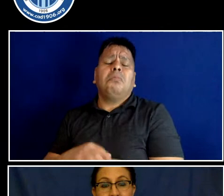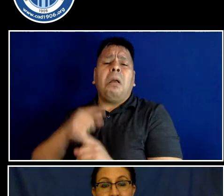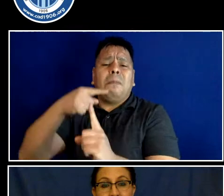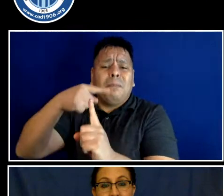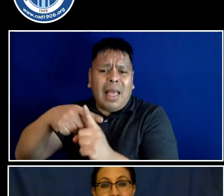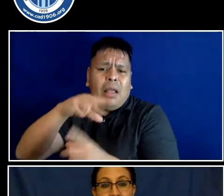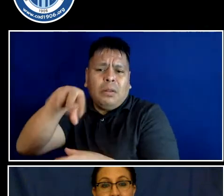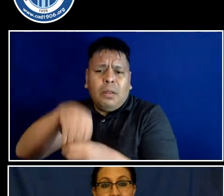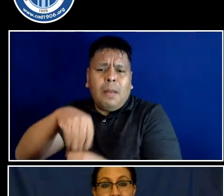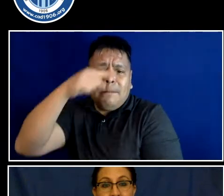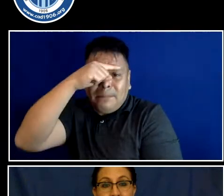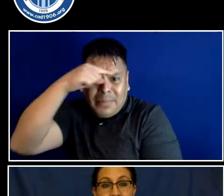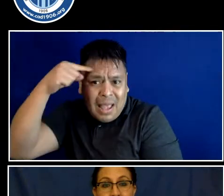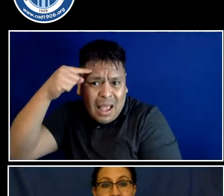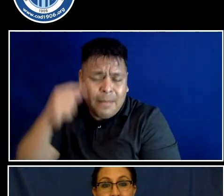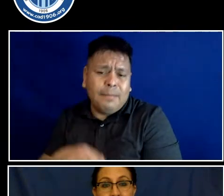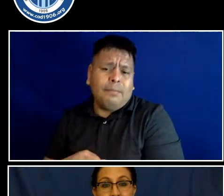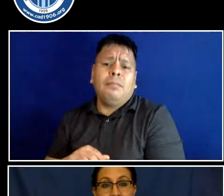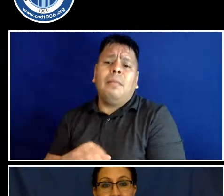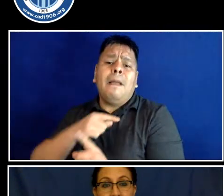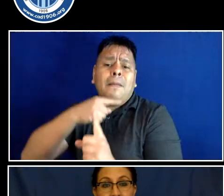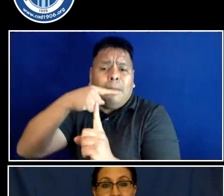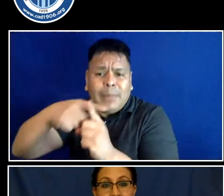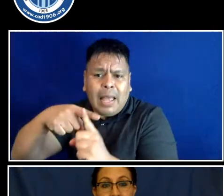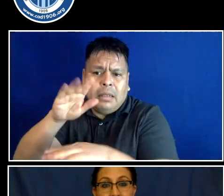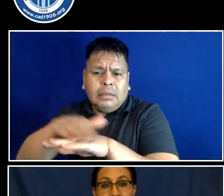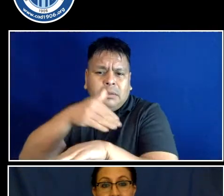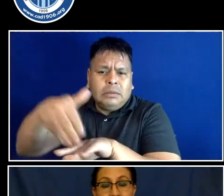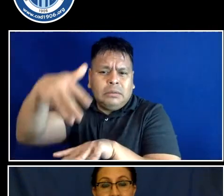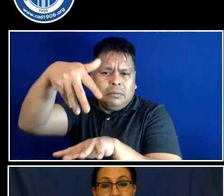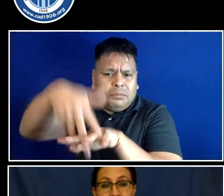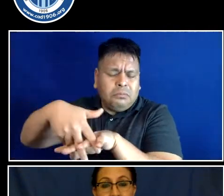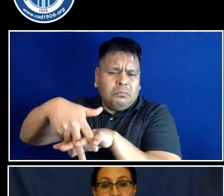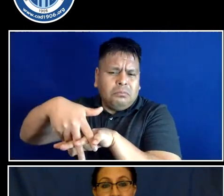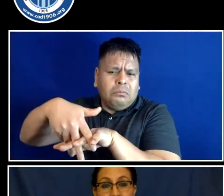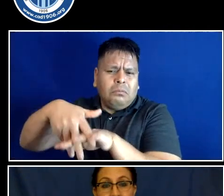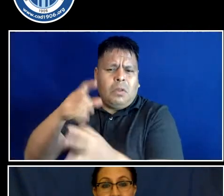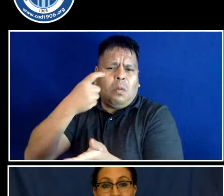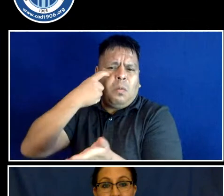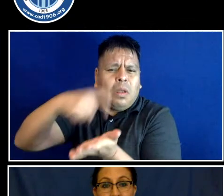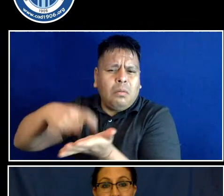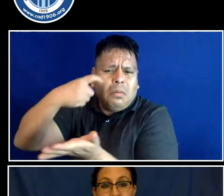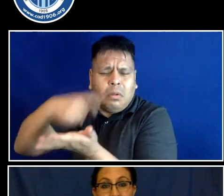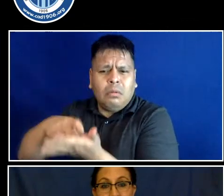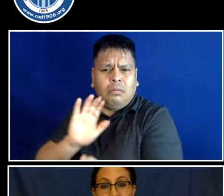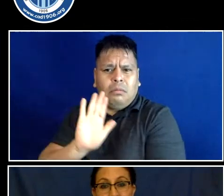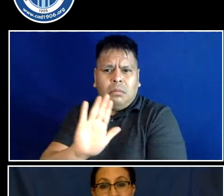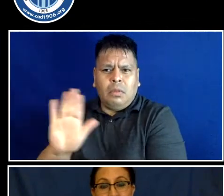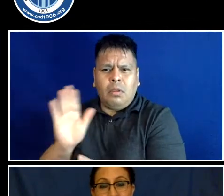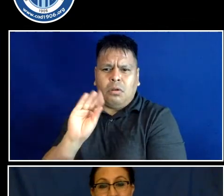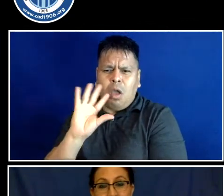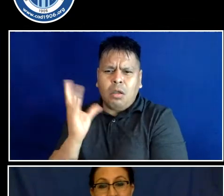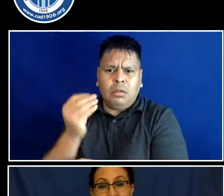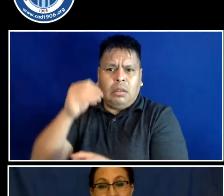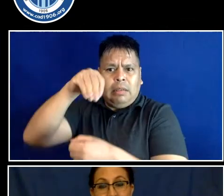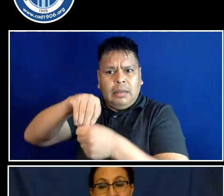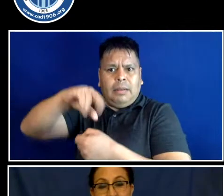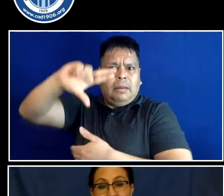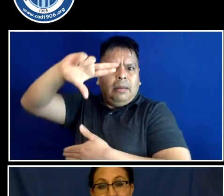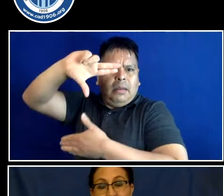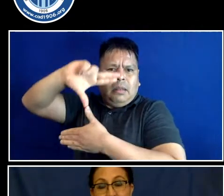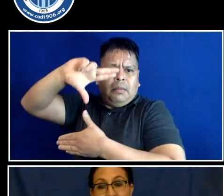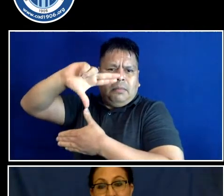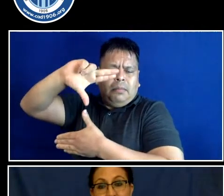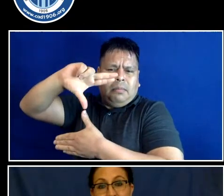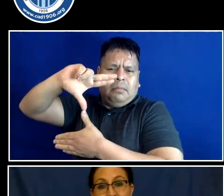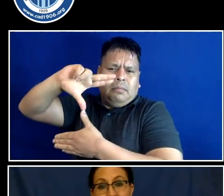country that speaks Portuguese, Belize or Brazil, for example. And it also includes people who are Black and any people